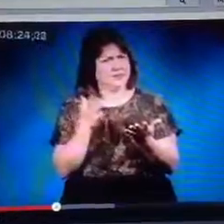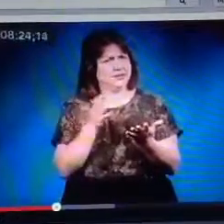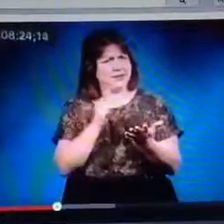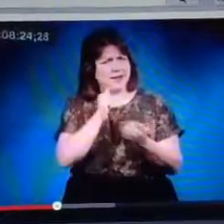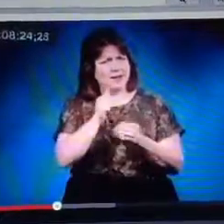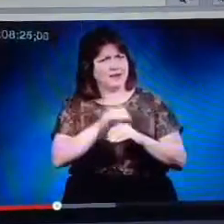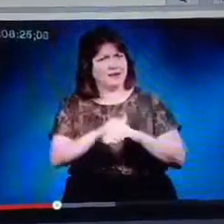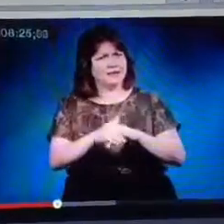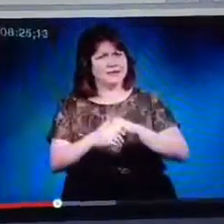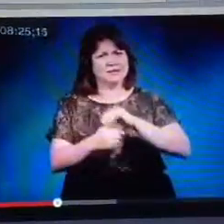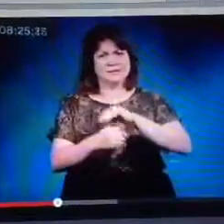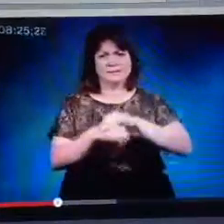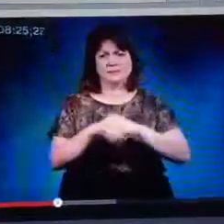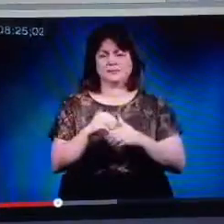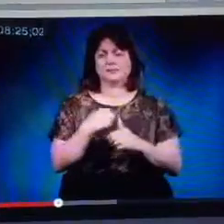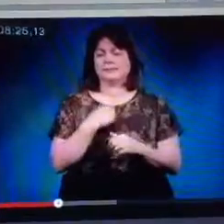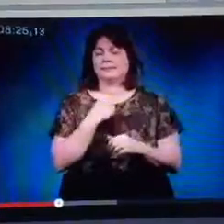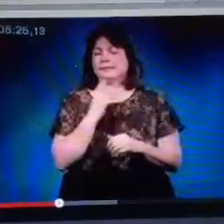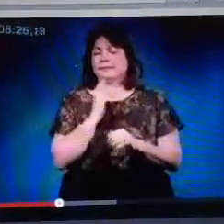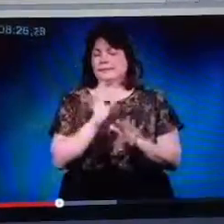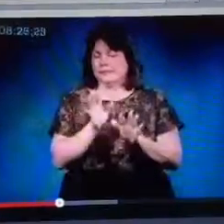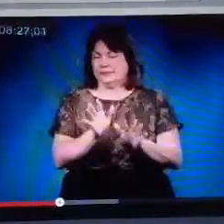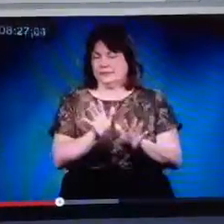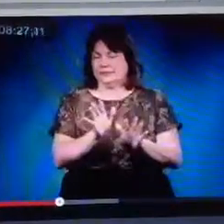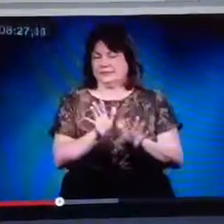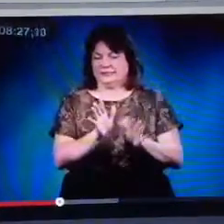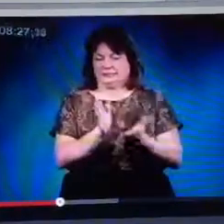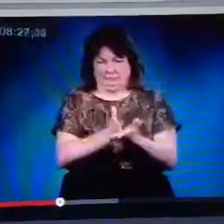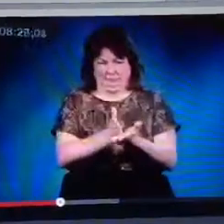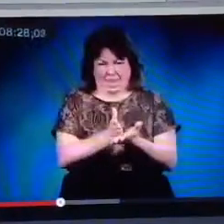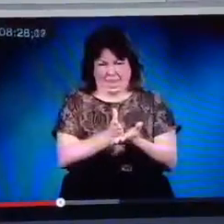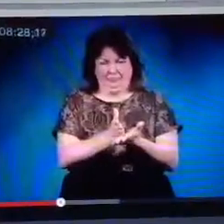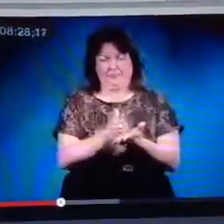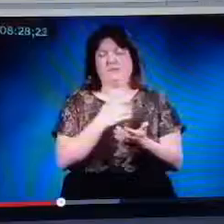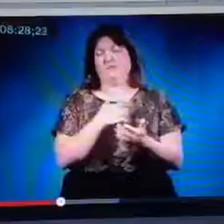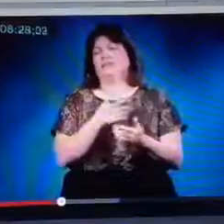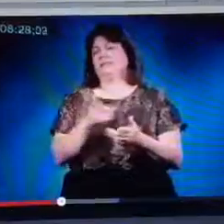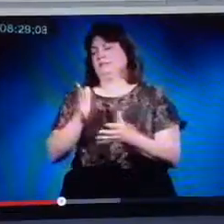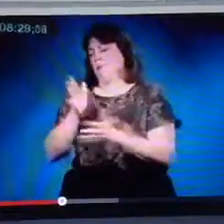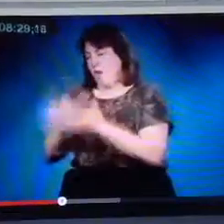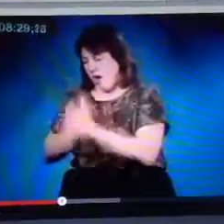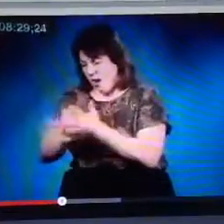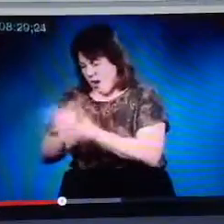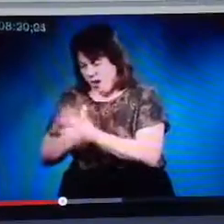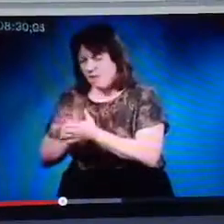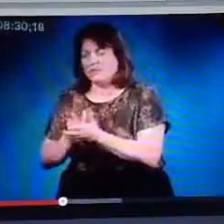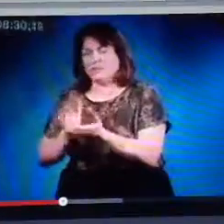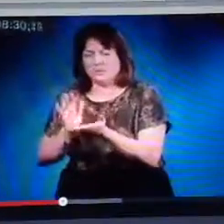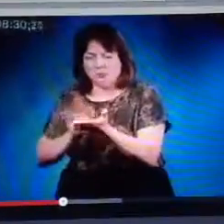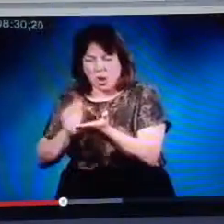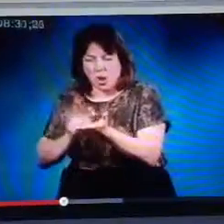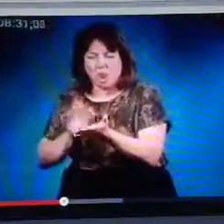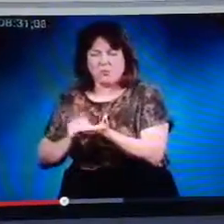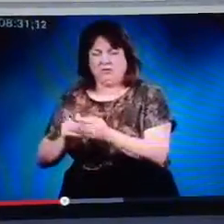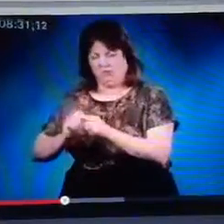and I was not comfortable. So I decided to stop, wash my hands again with